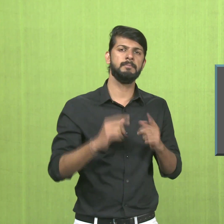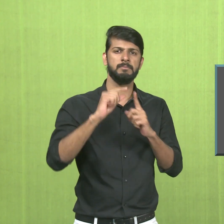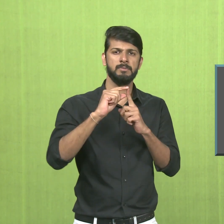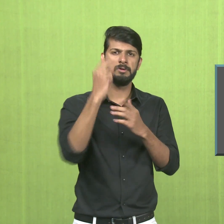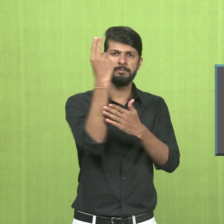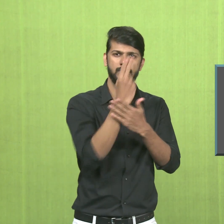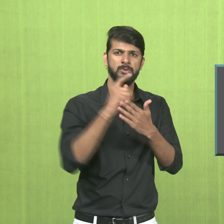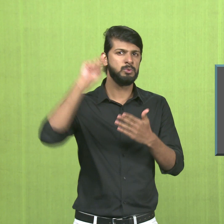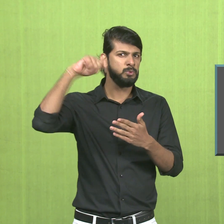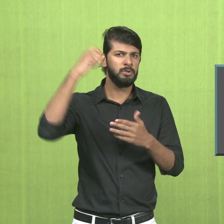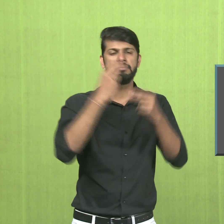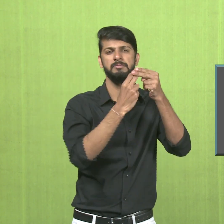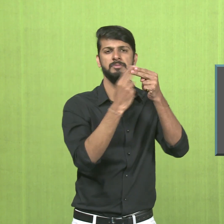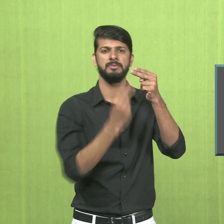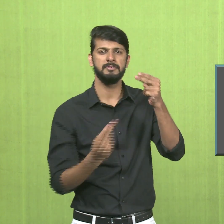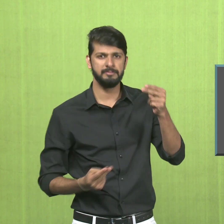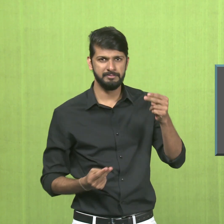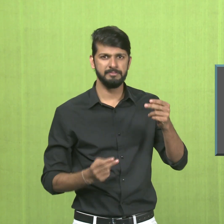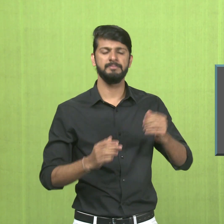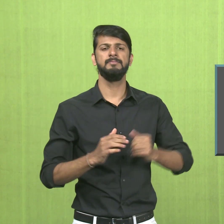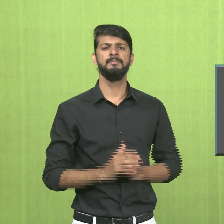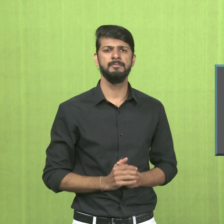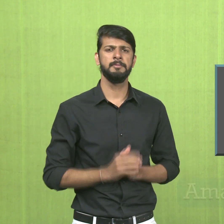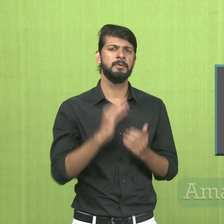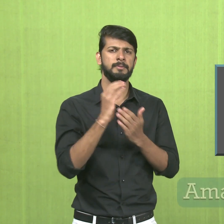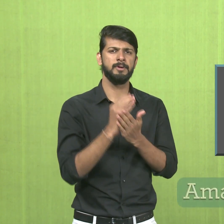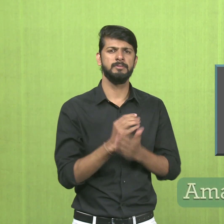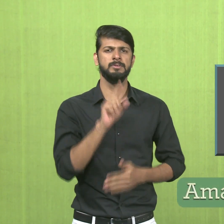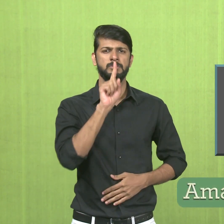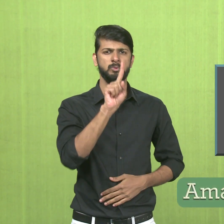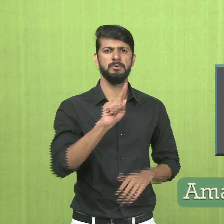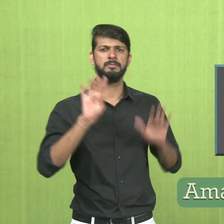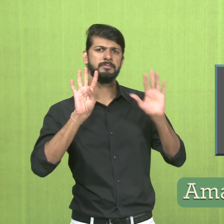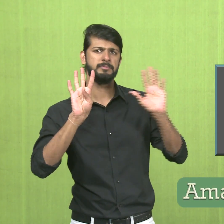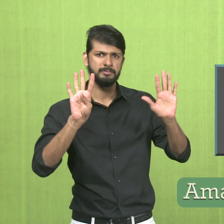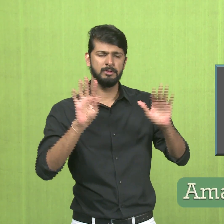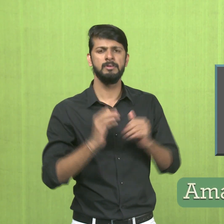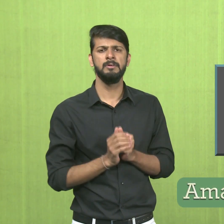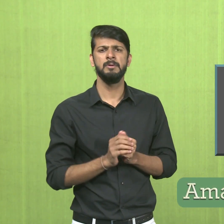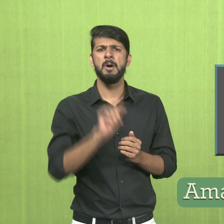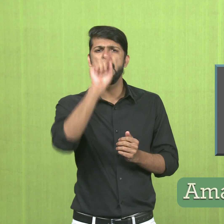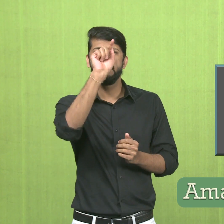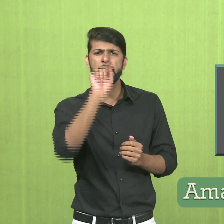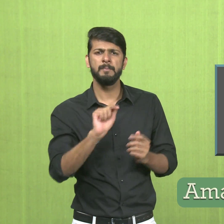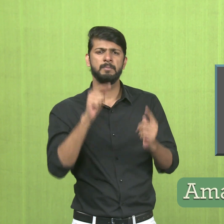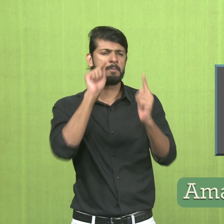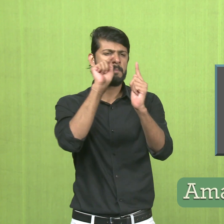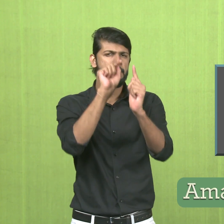NIOS welcomes you to Painting Subject Video Series. This is lesson number 19, a brief